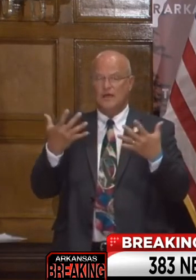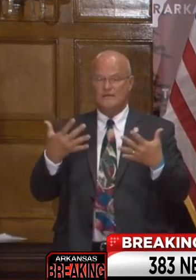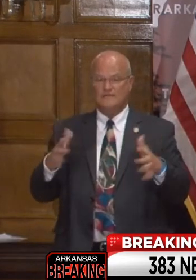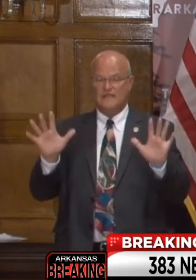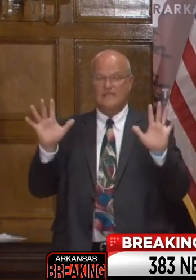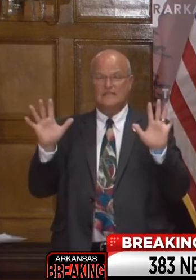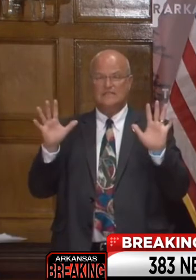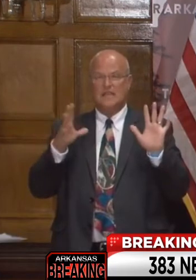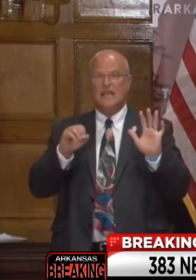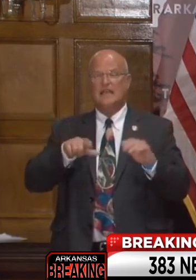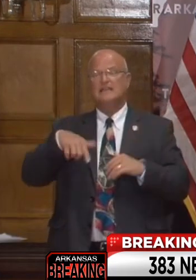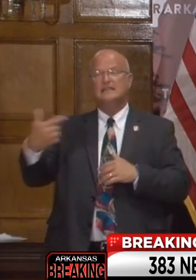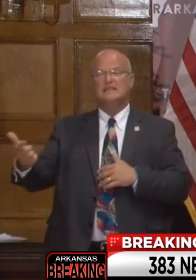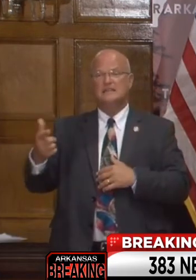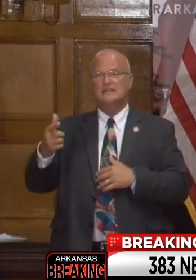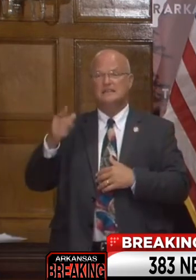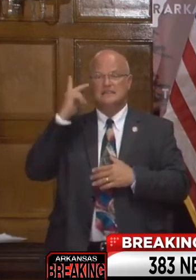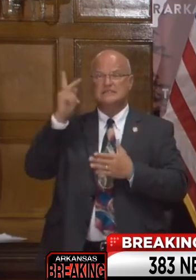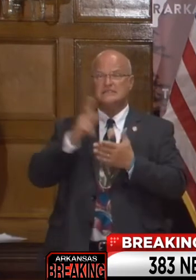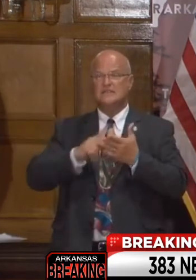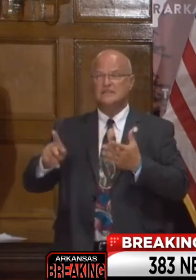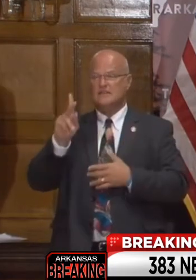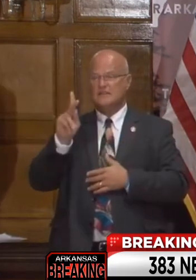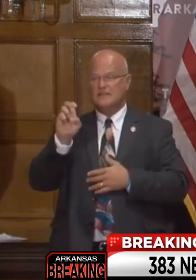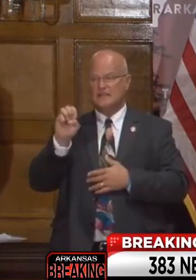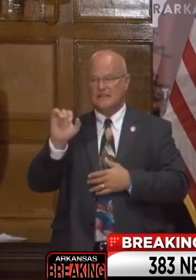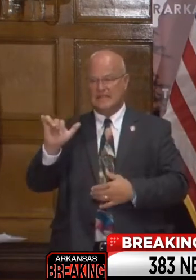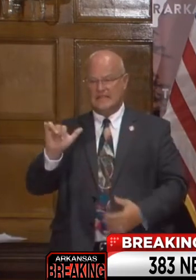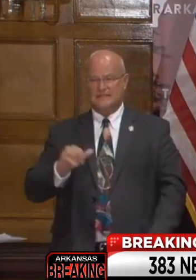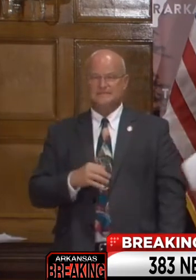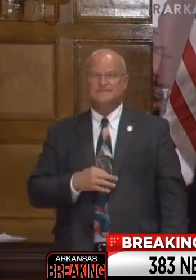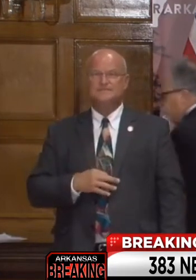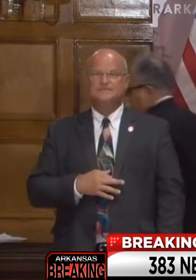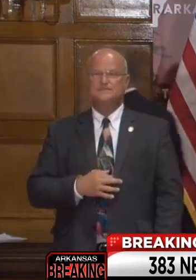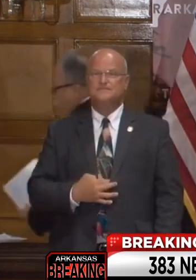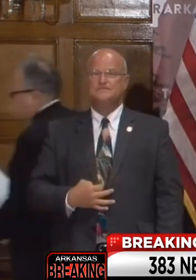there, and I'll turn it over to Secretary Key.